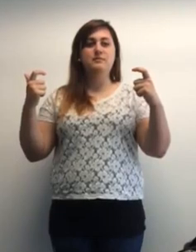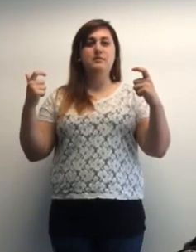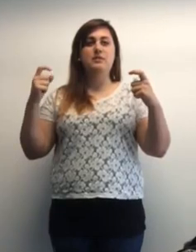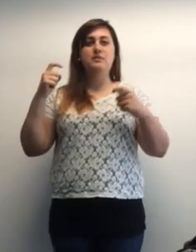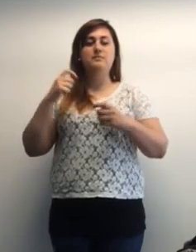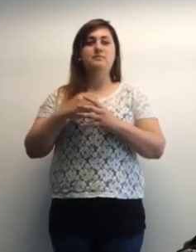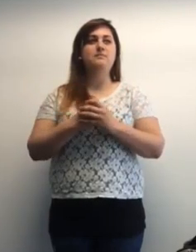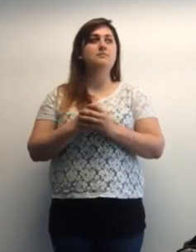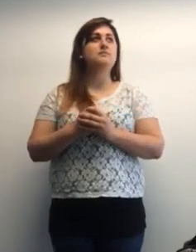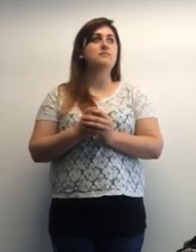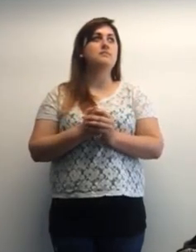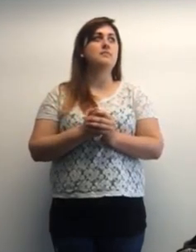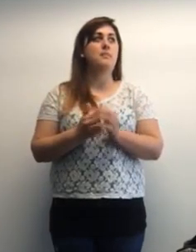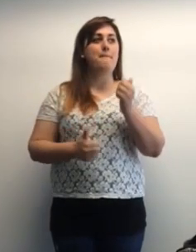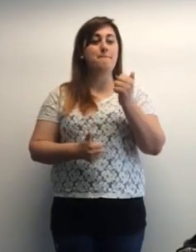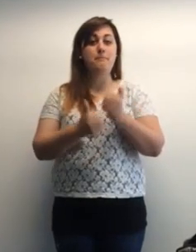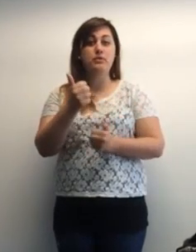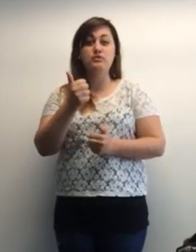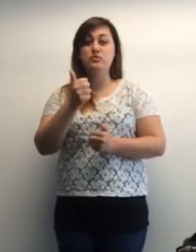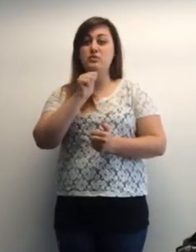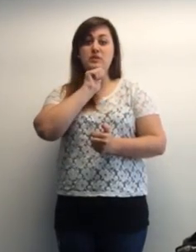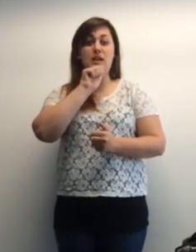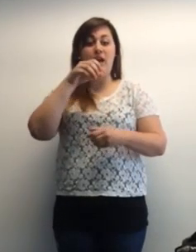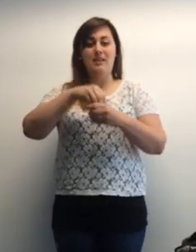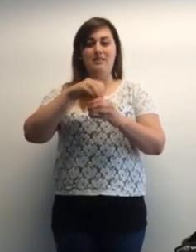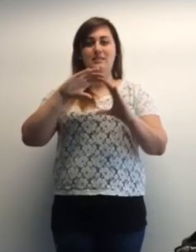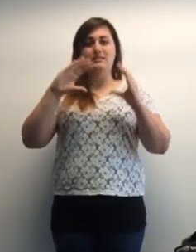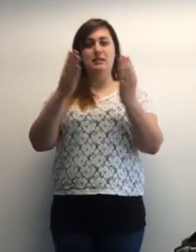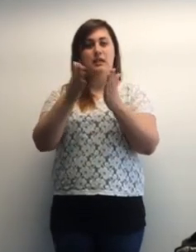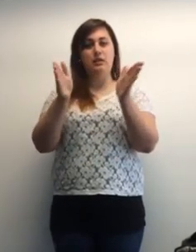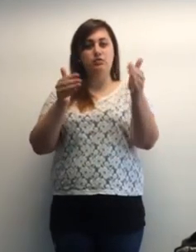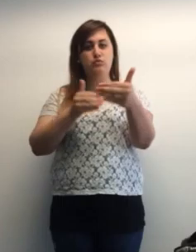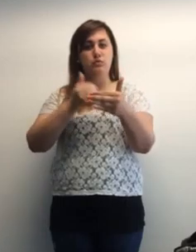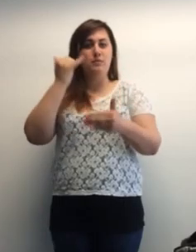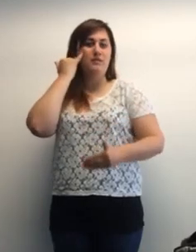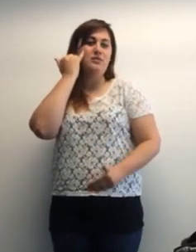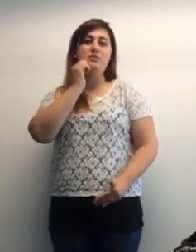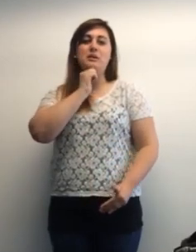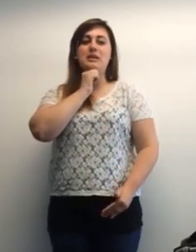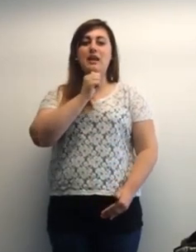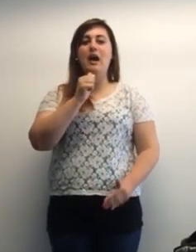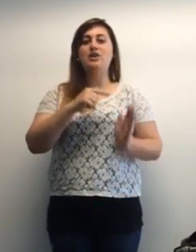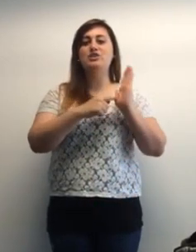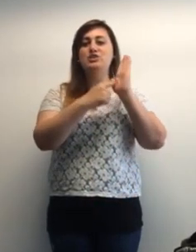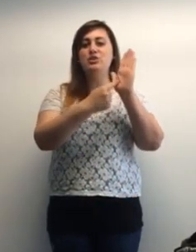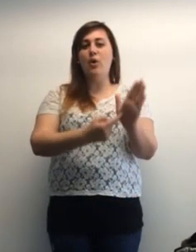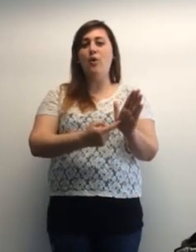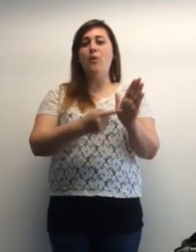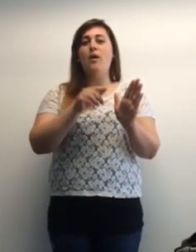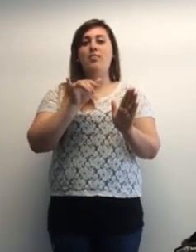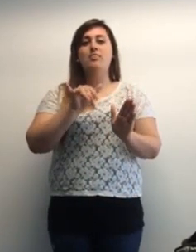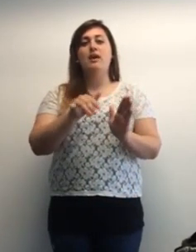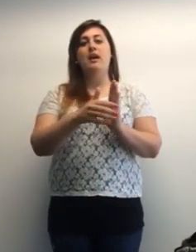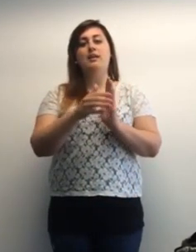responsibility and pressure on you. And the responsibility is that that message